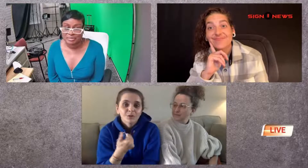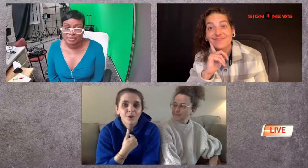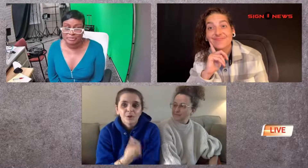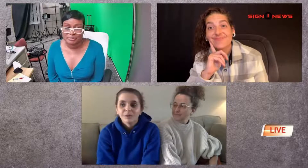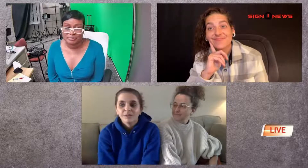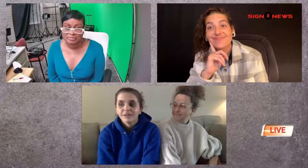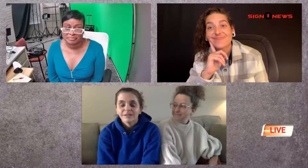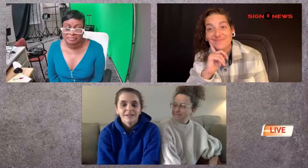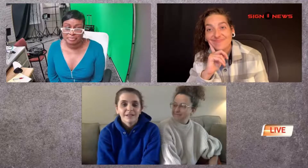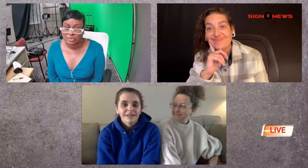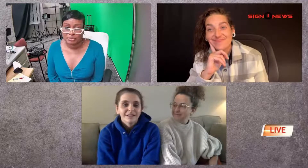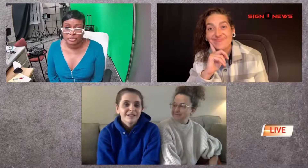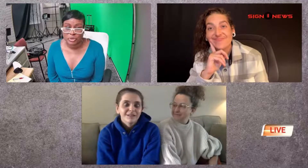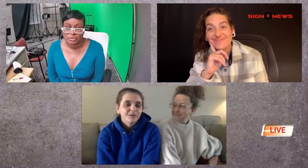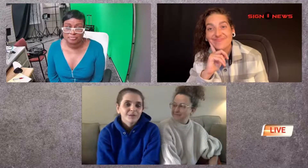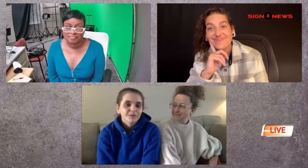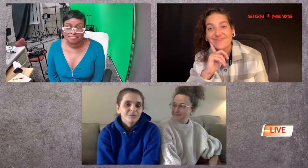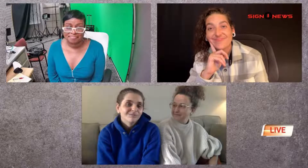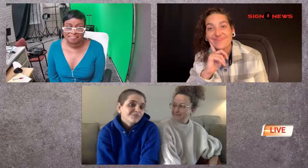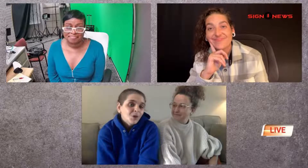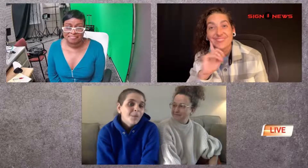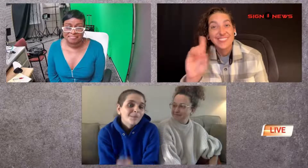Really beautiful. Beautiful soul.